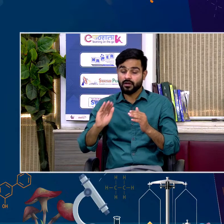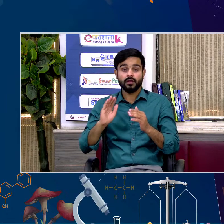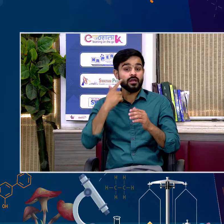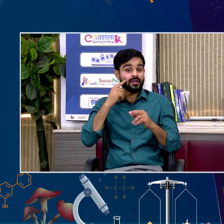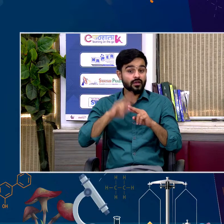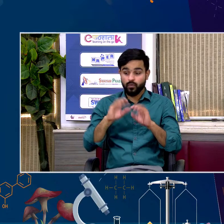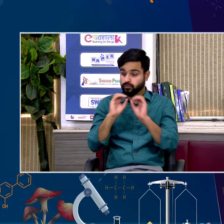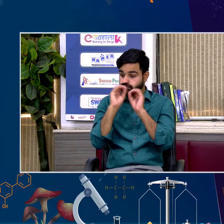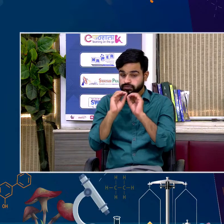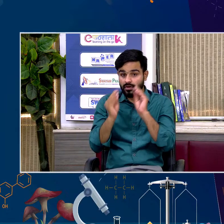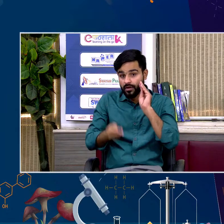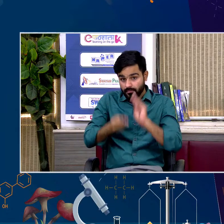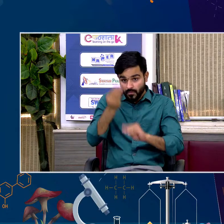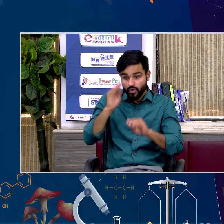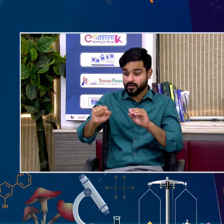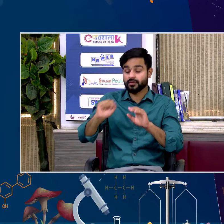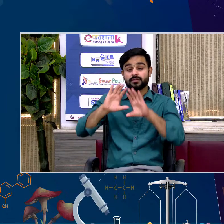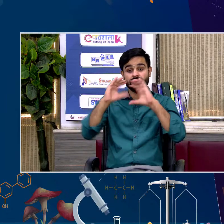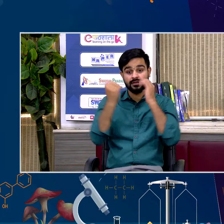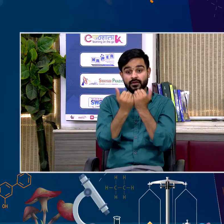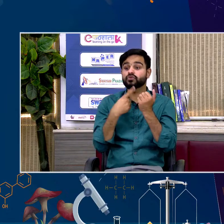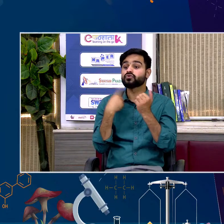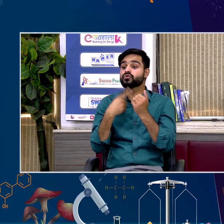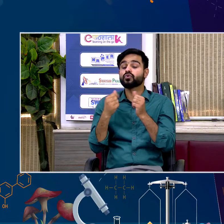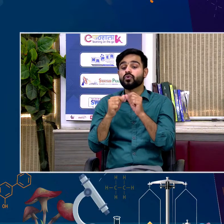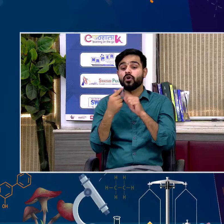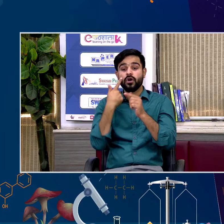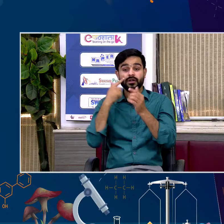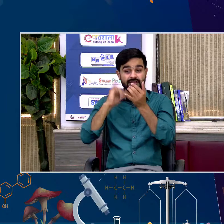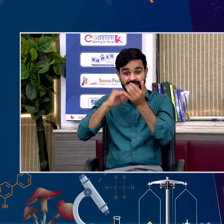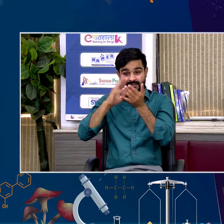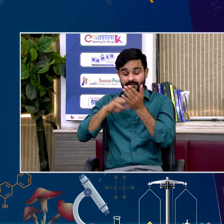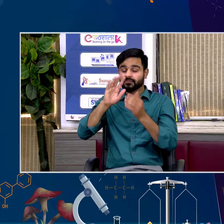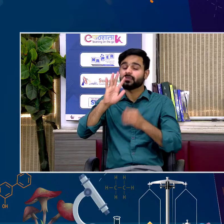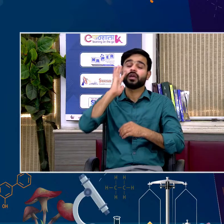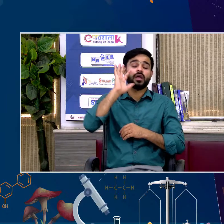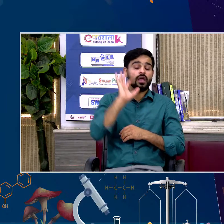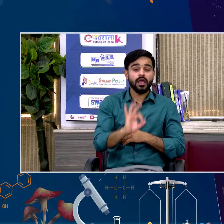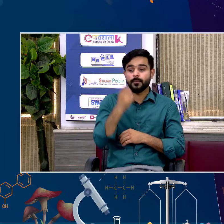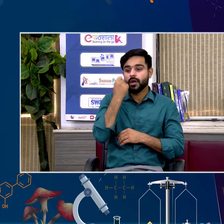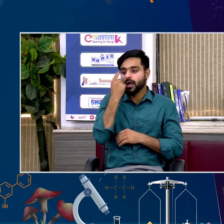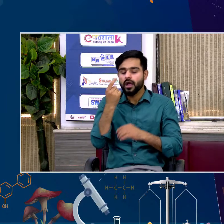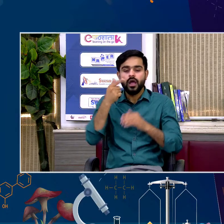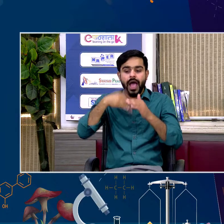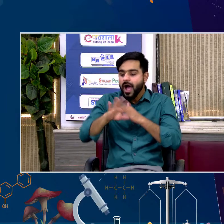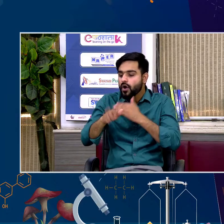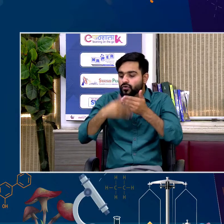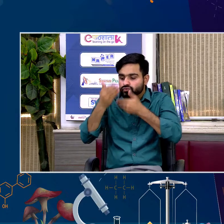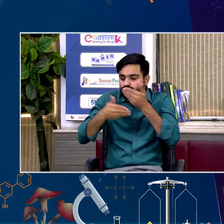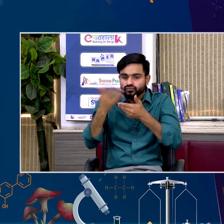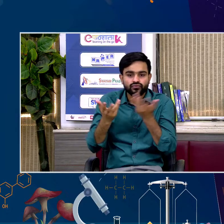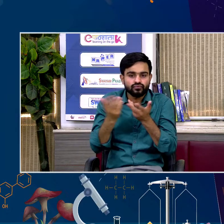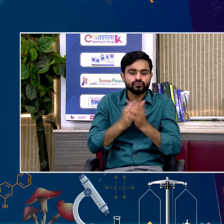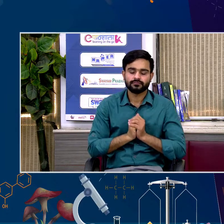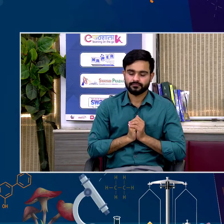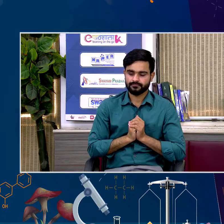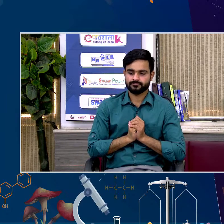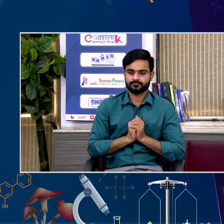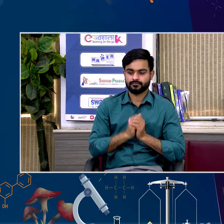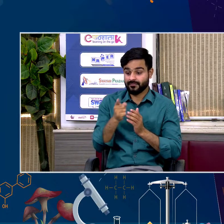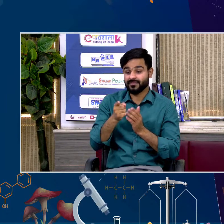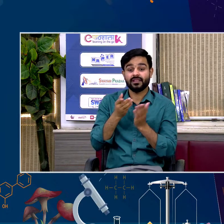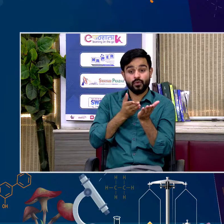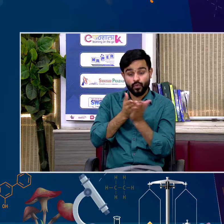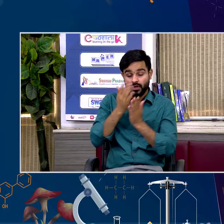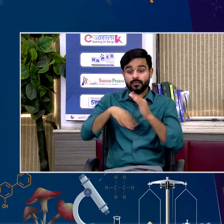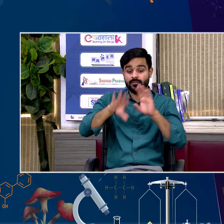more, in her class who's going to be autistic. So it's important to understand what can the teacher do. So the layout of